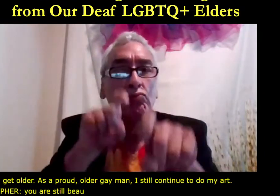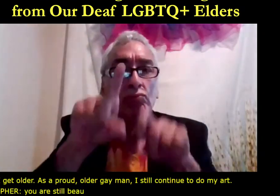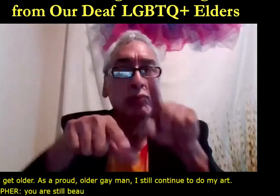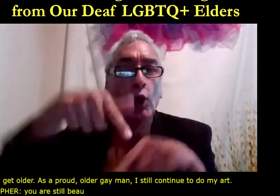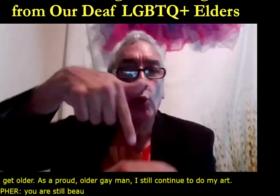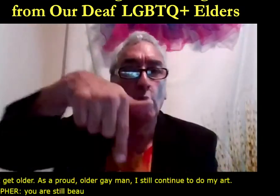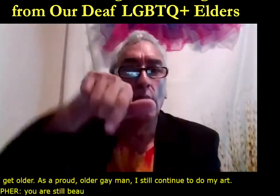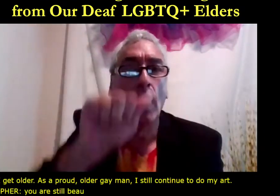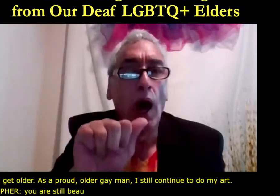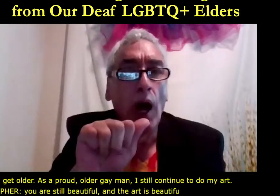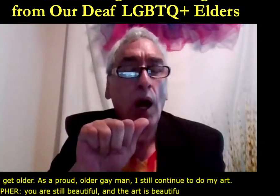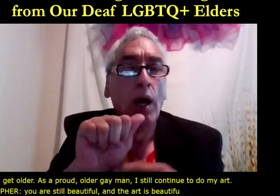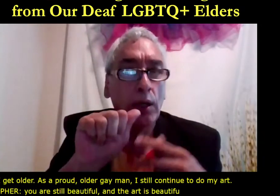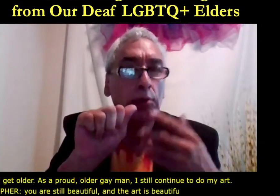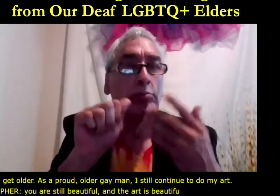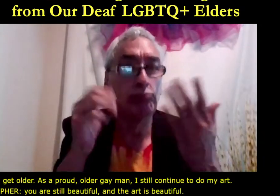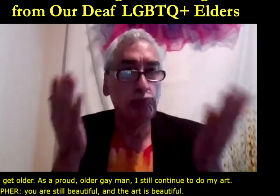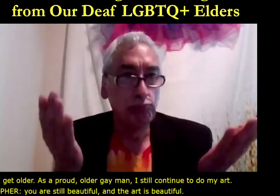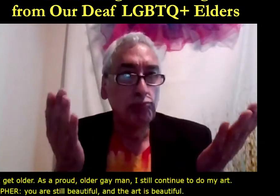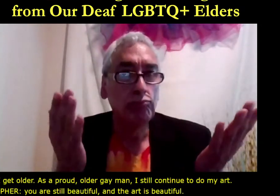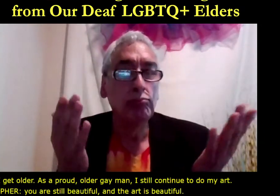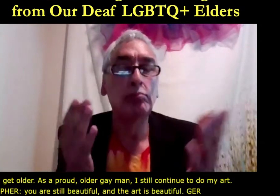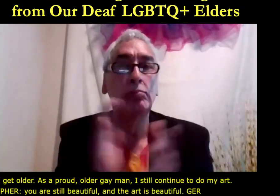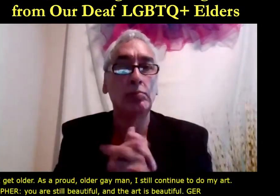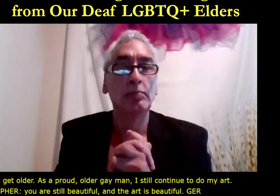i would like to open it up for a q a from the audience